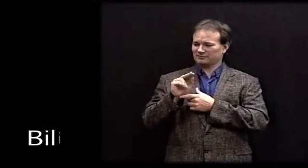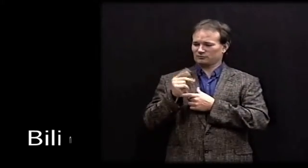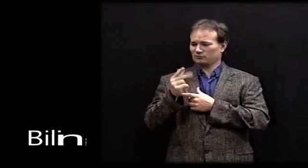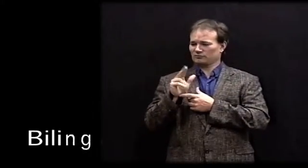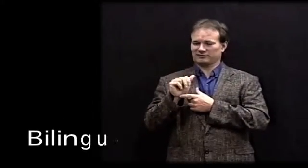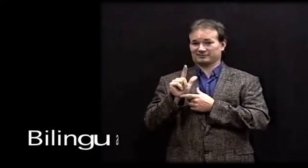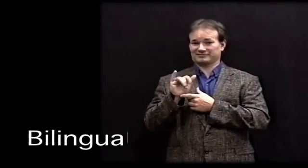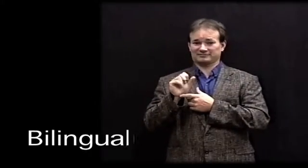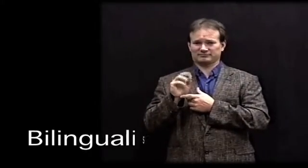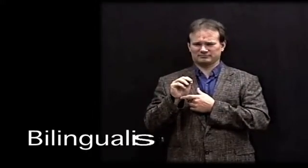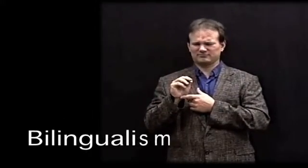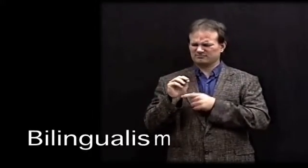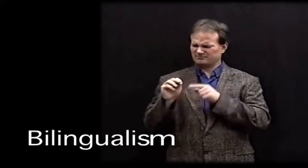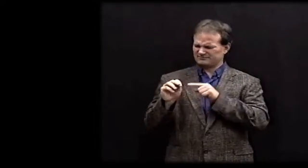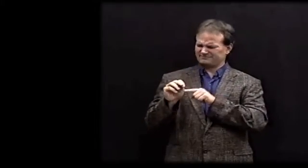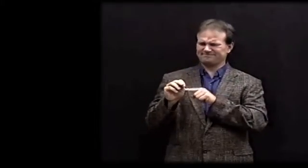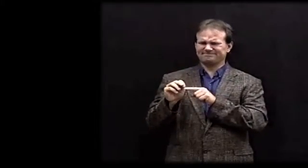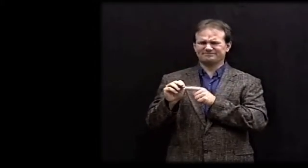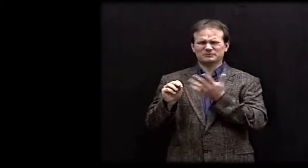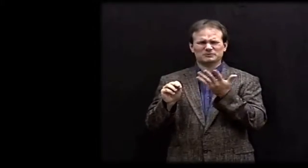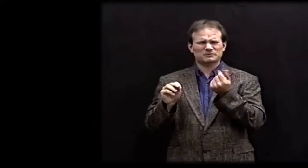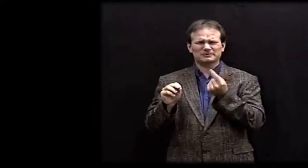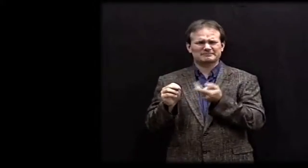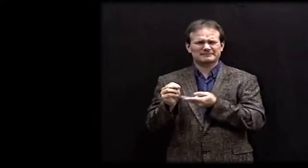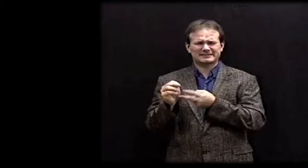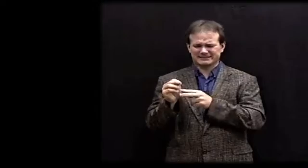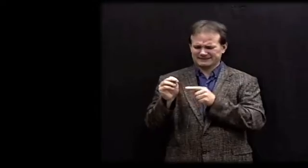Both of these are examples of bilingualism.